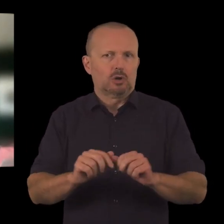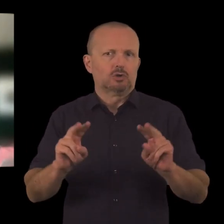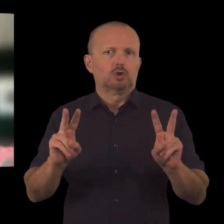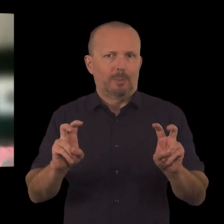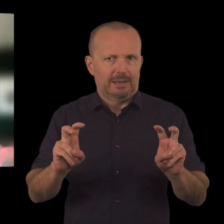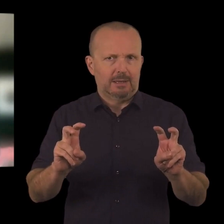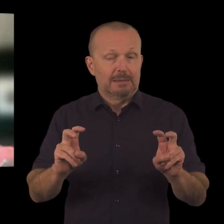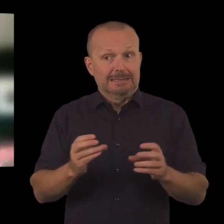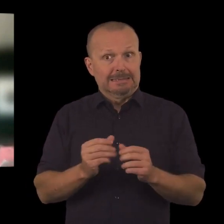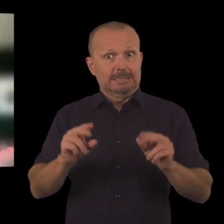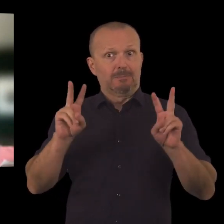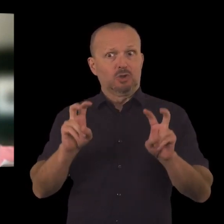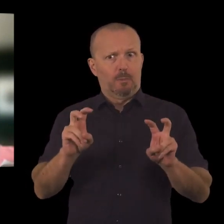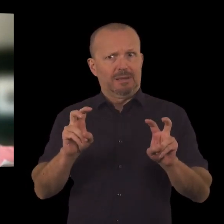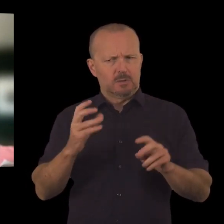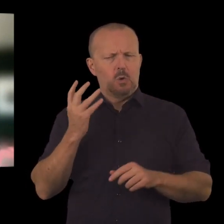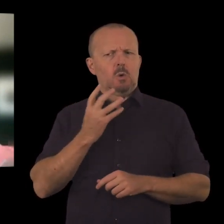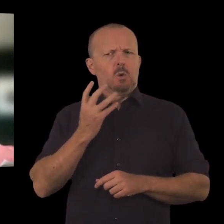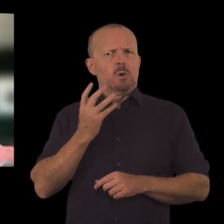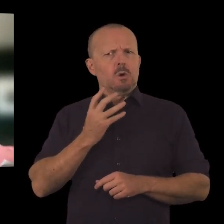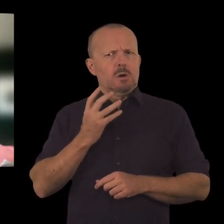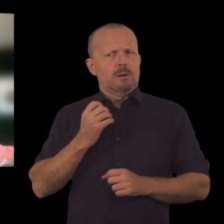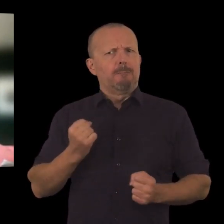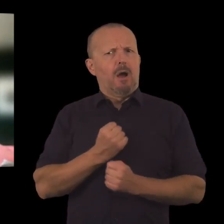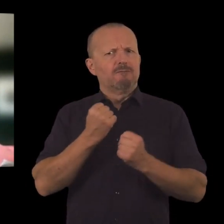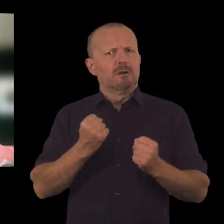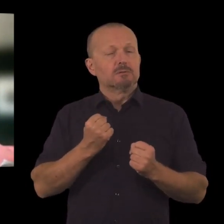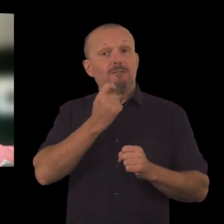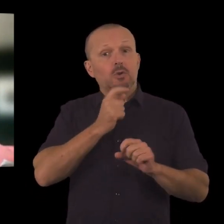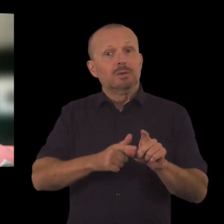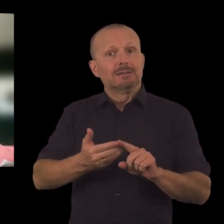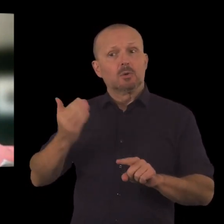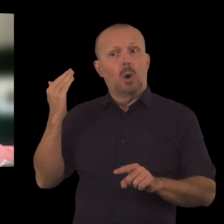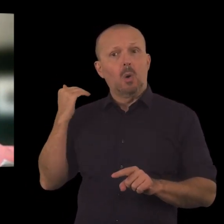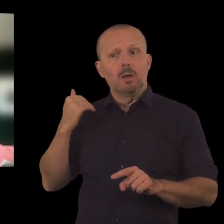So that's something that we really consider as well.